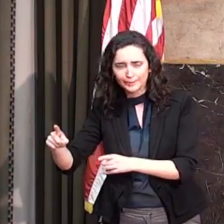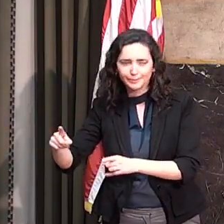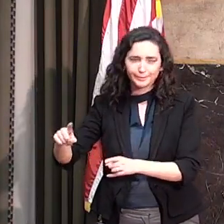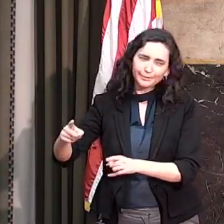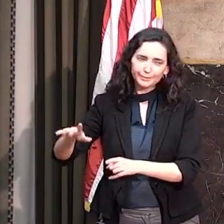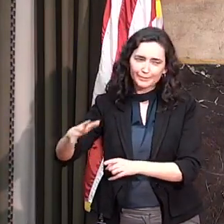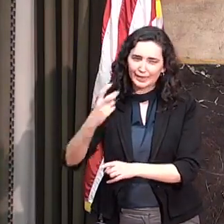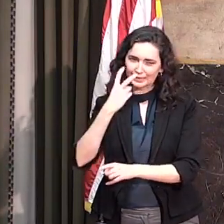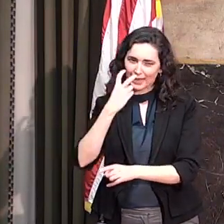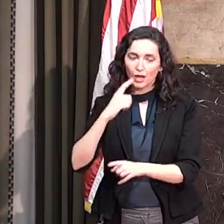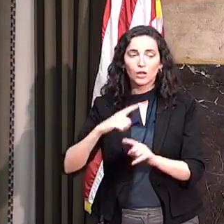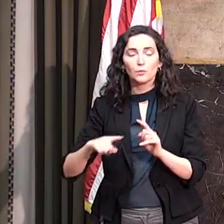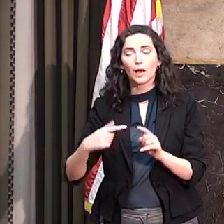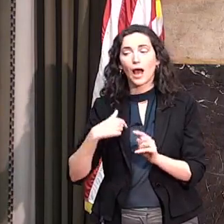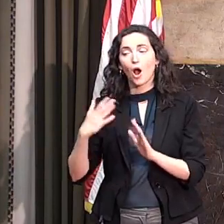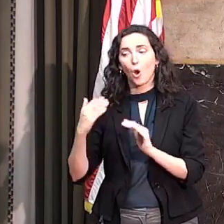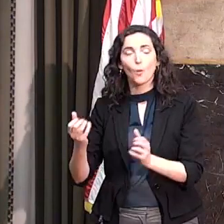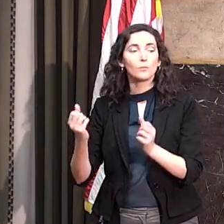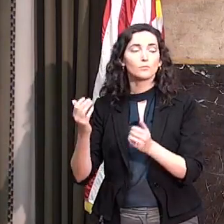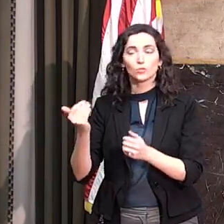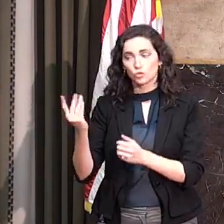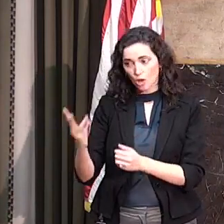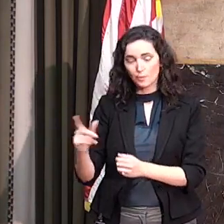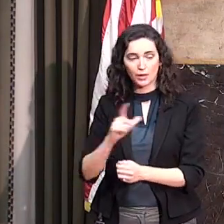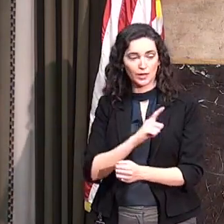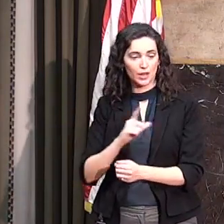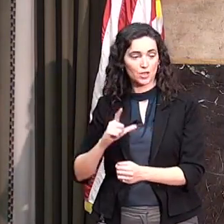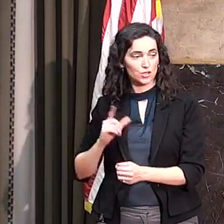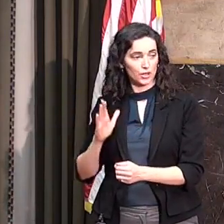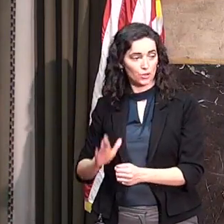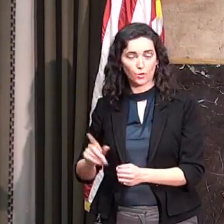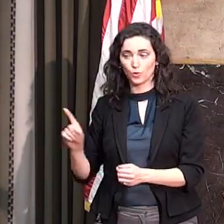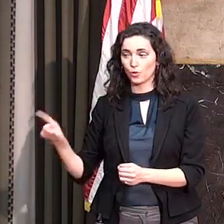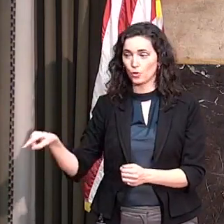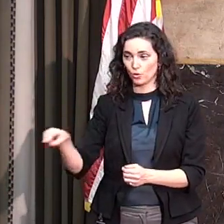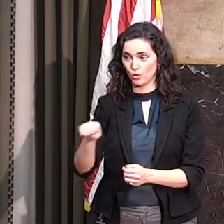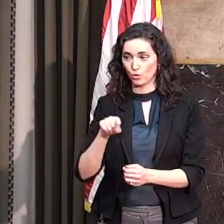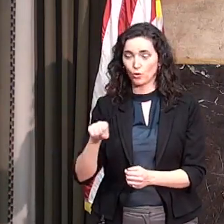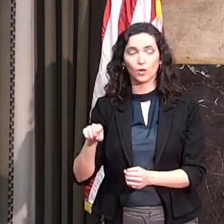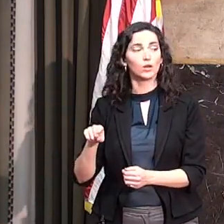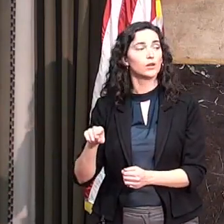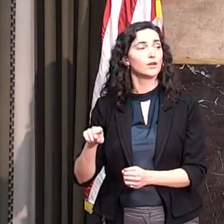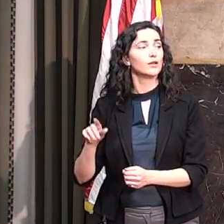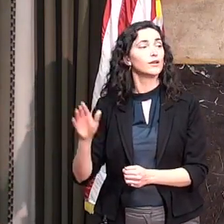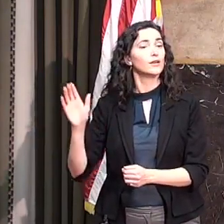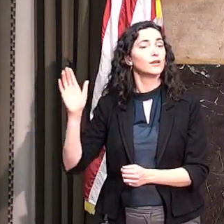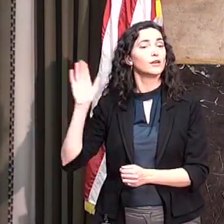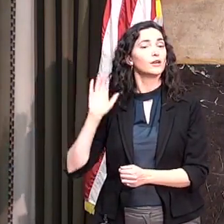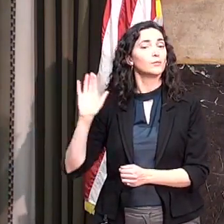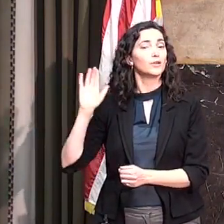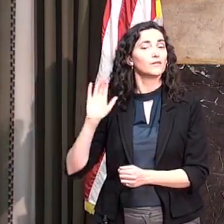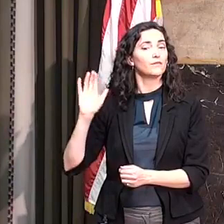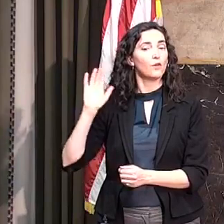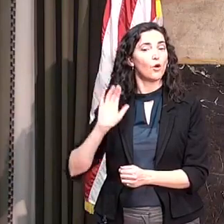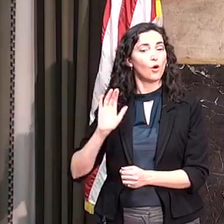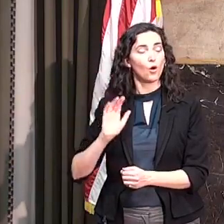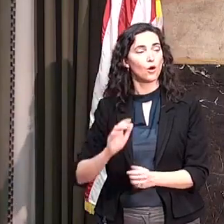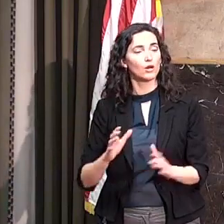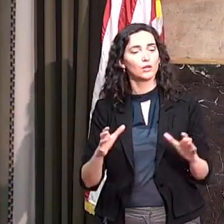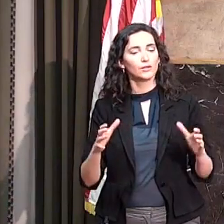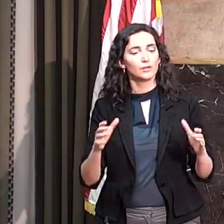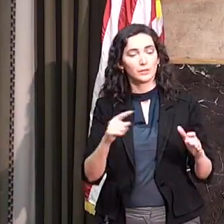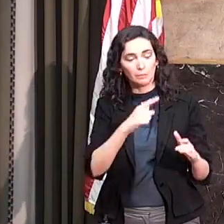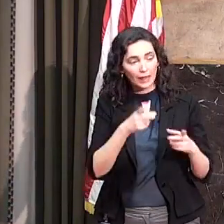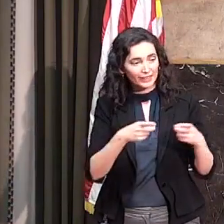a number of legislators who heretofore have resisted every effort to increase the minority districts